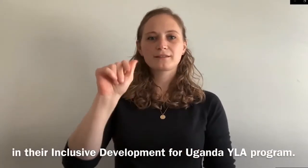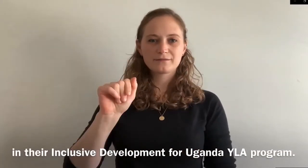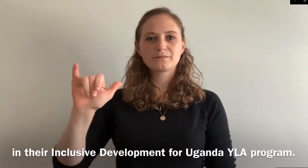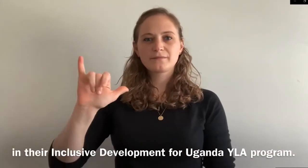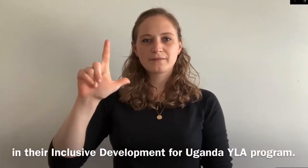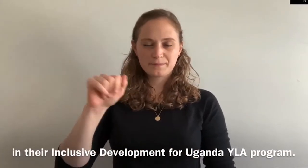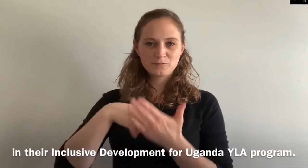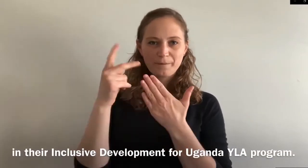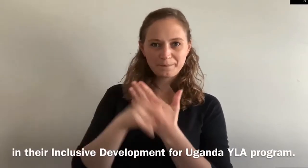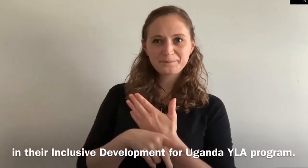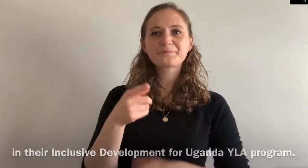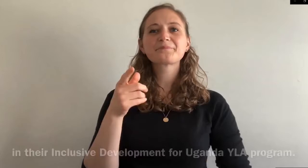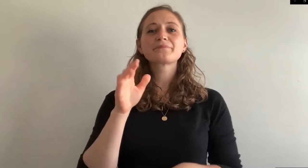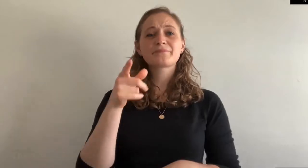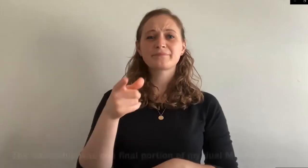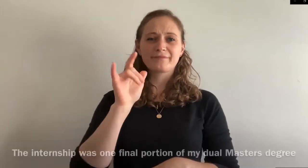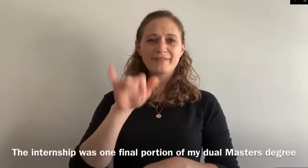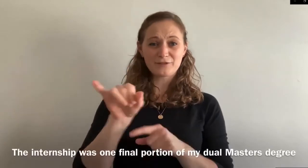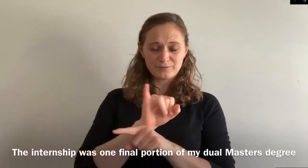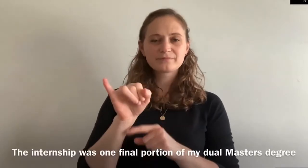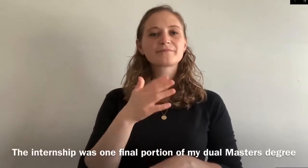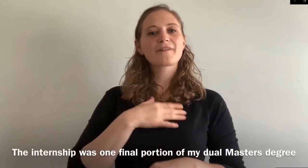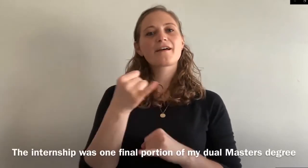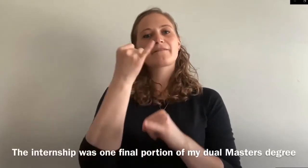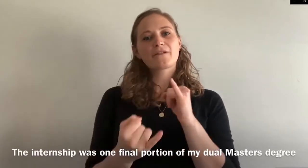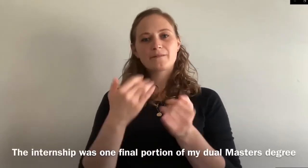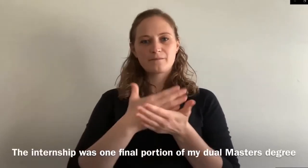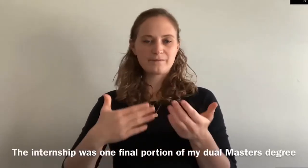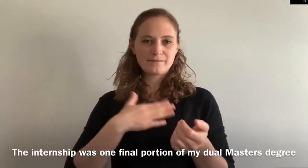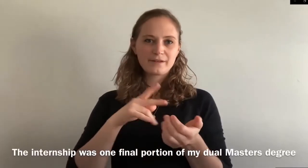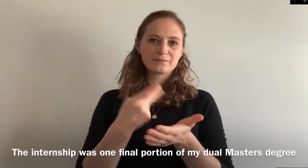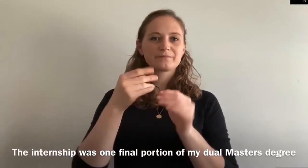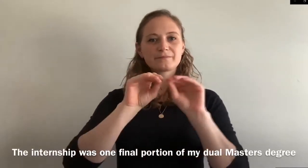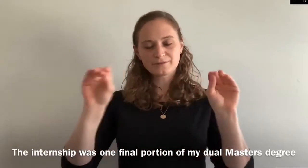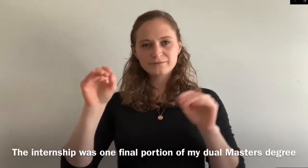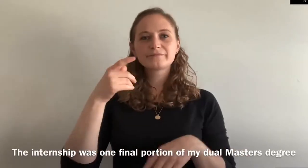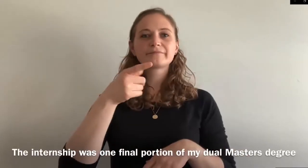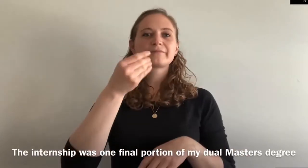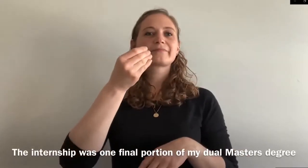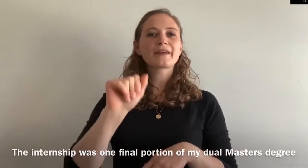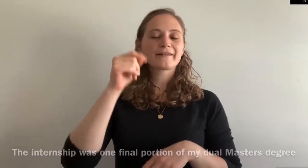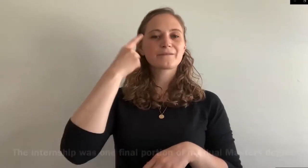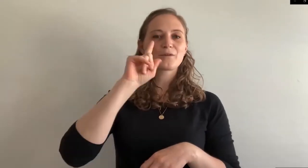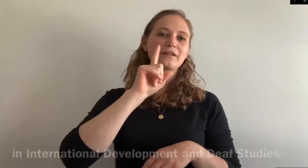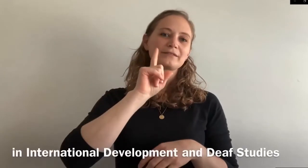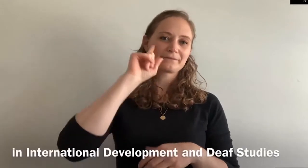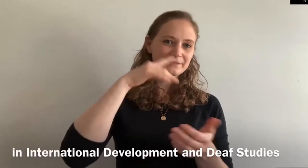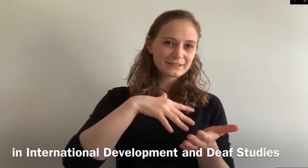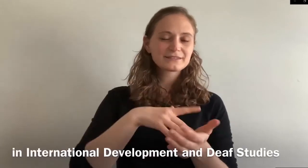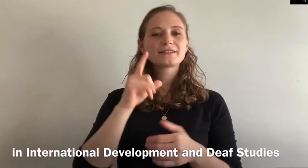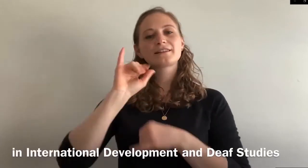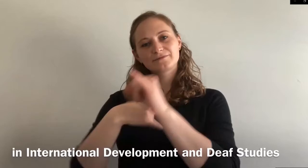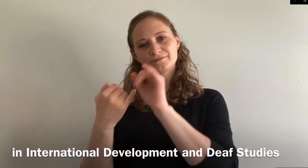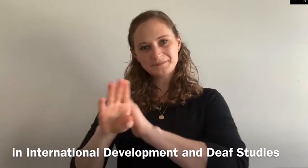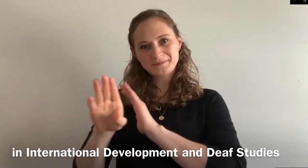in their Inclusive Development for Uganda YLA program. The internship was one final portion of my dual